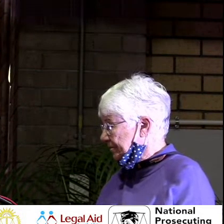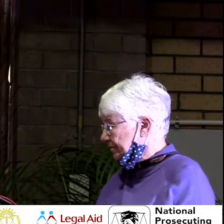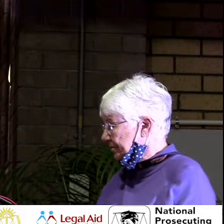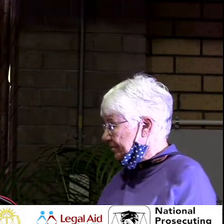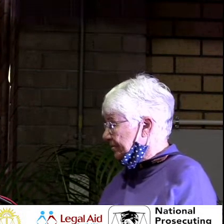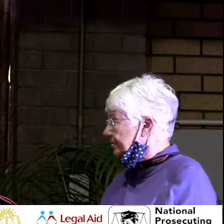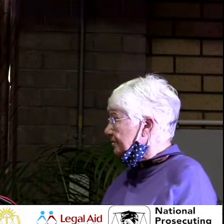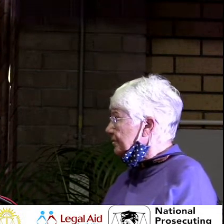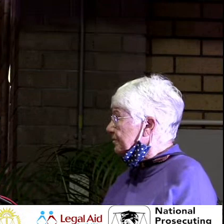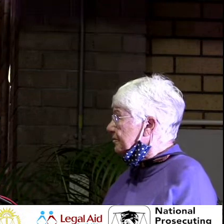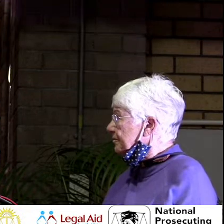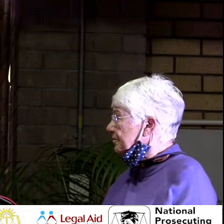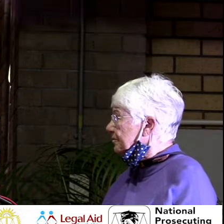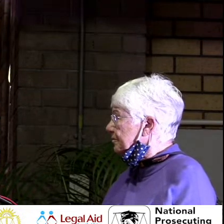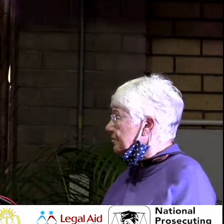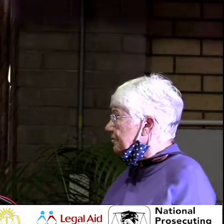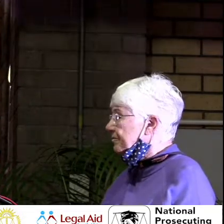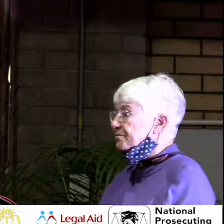Okay.